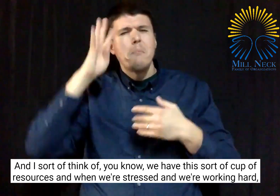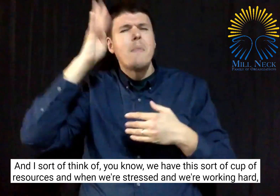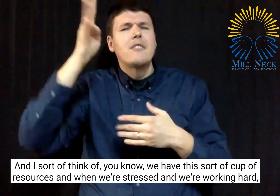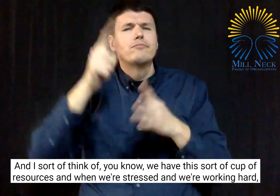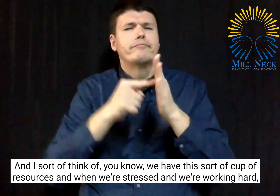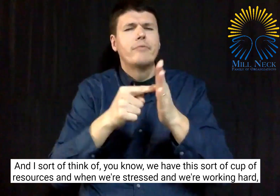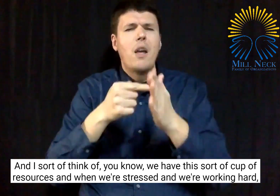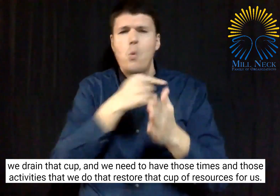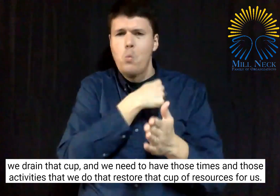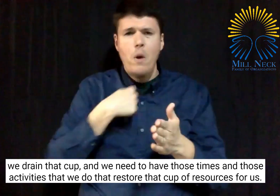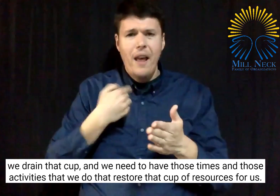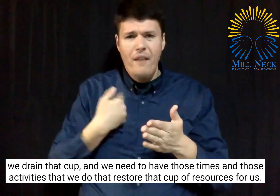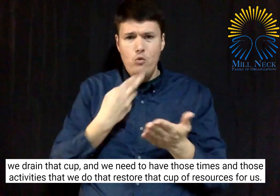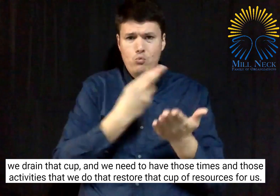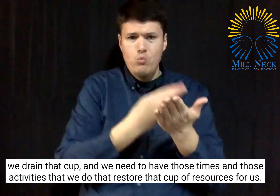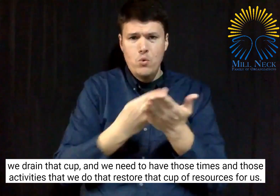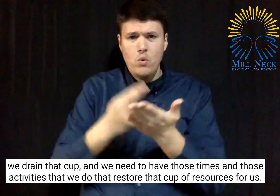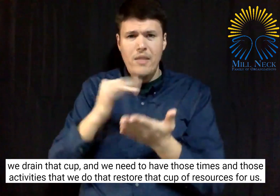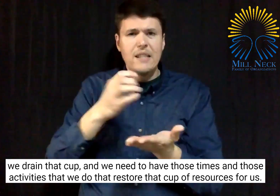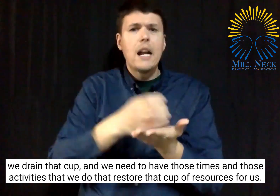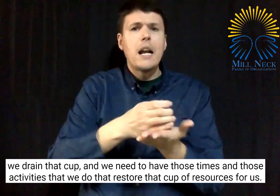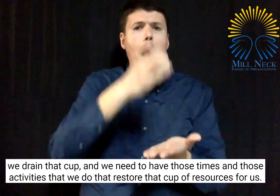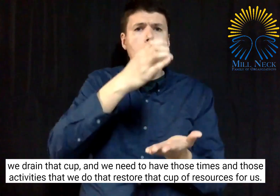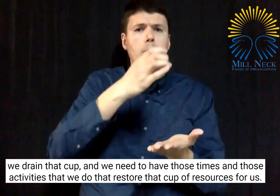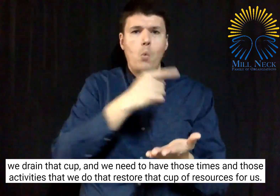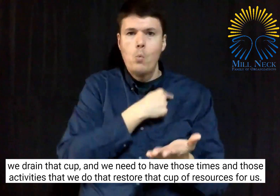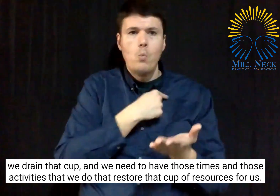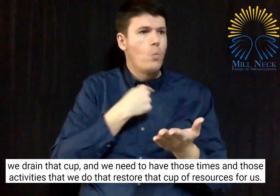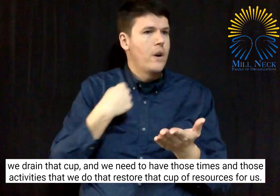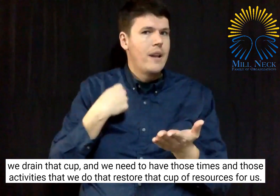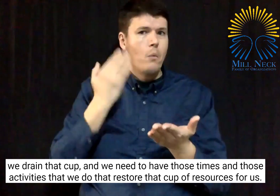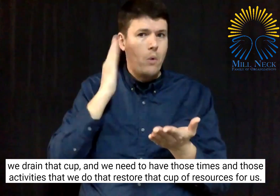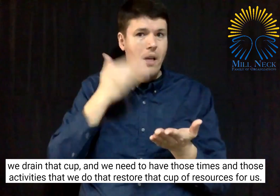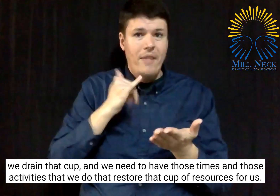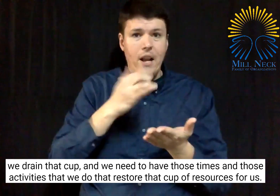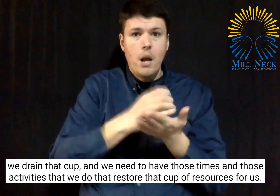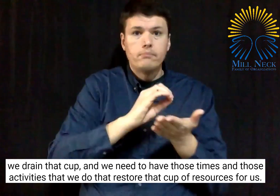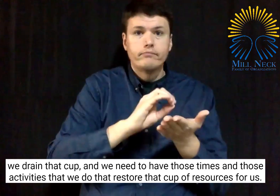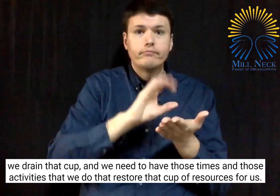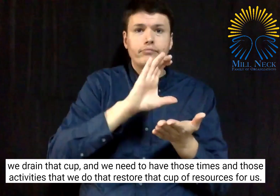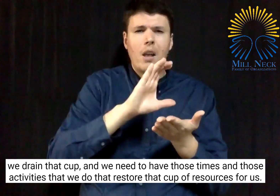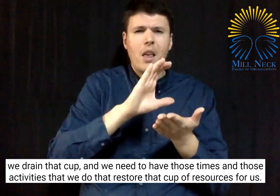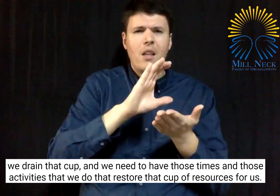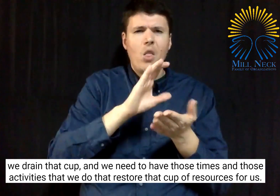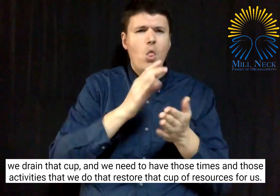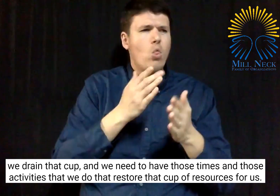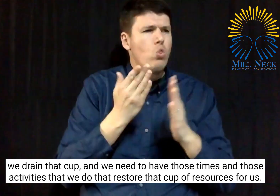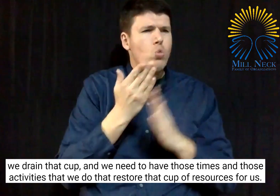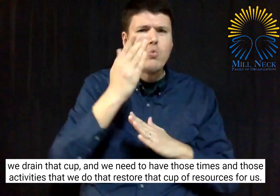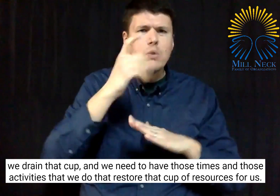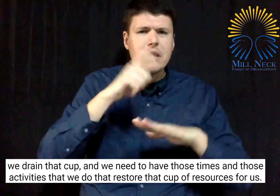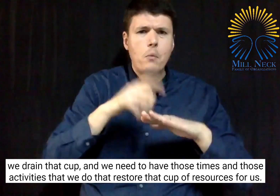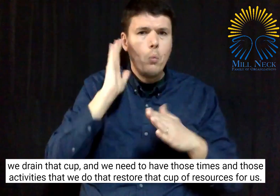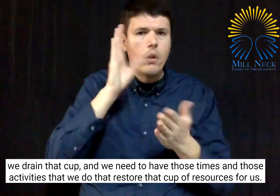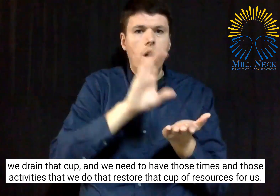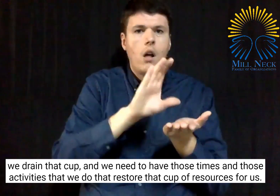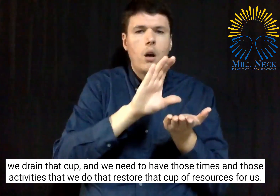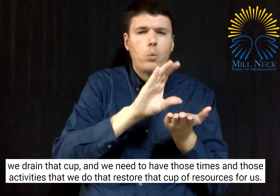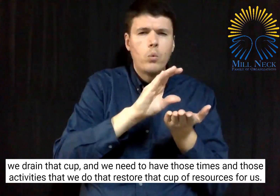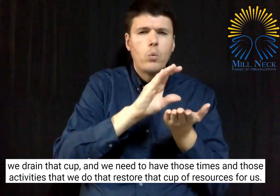we're working hard, we drain that cup, and we need to have those times and those activities that we do that restore that cup of resources for